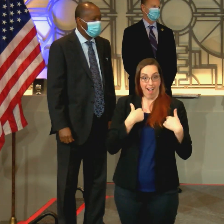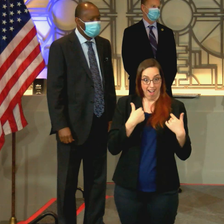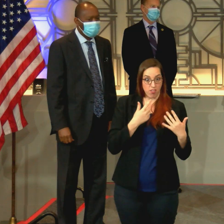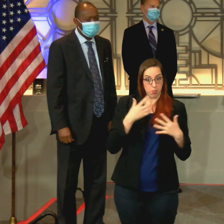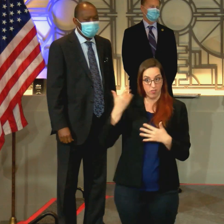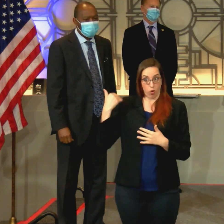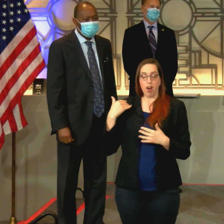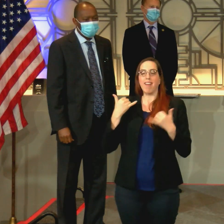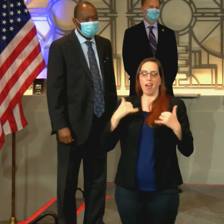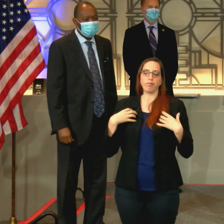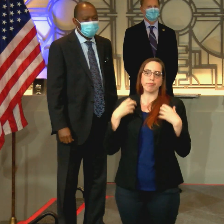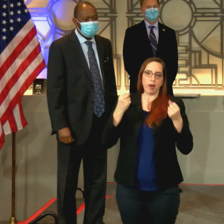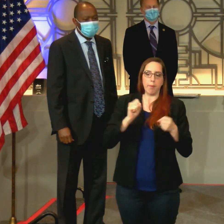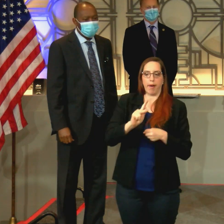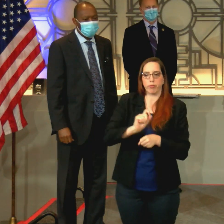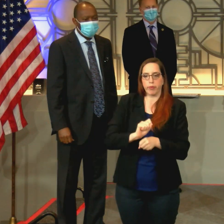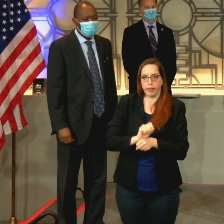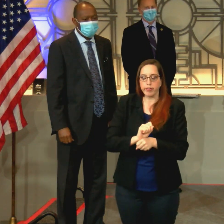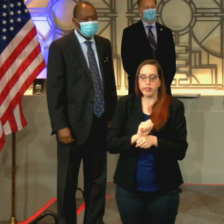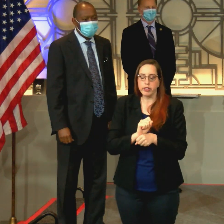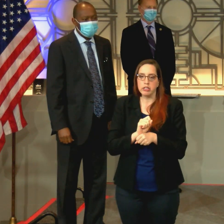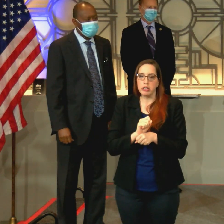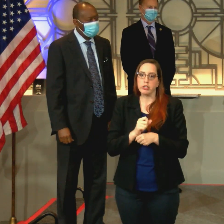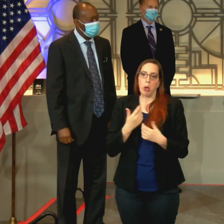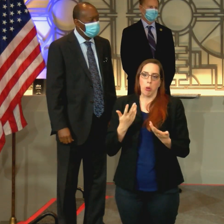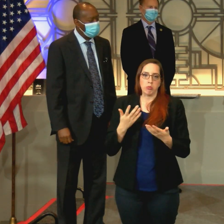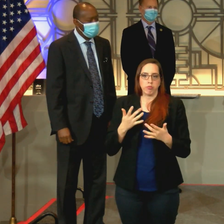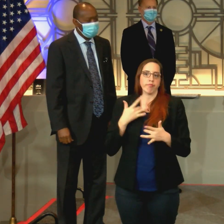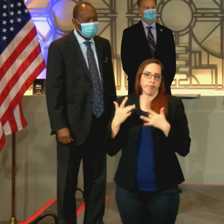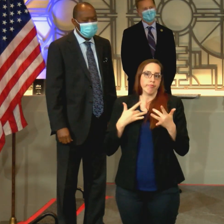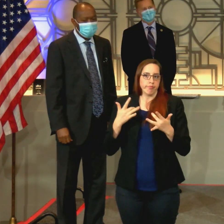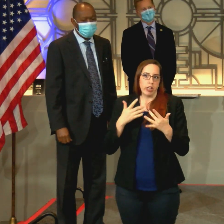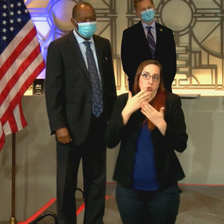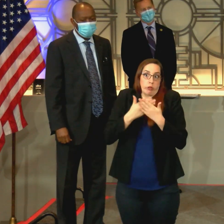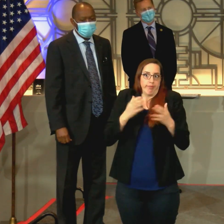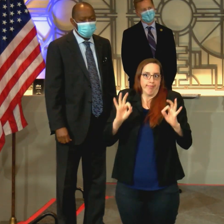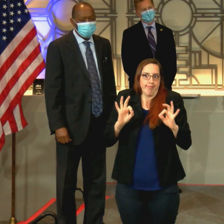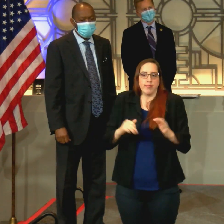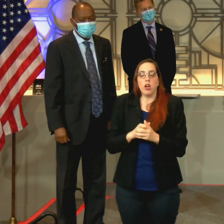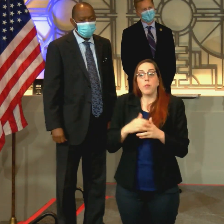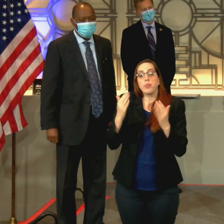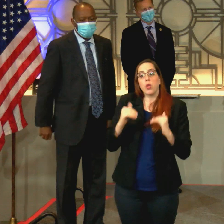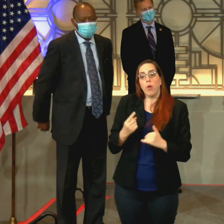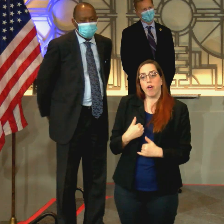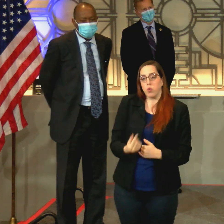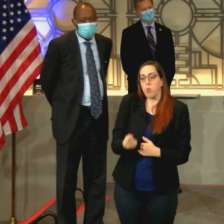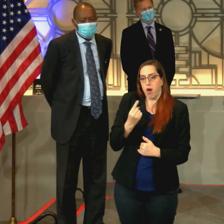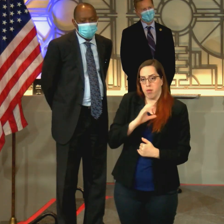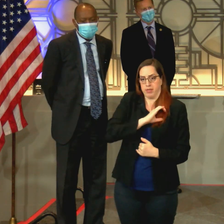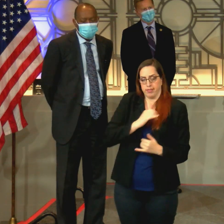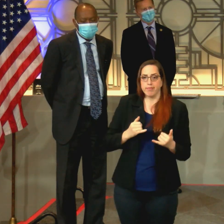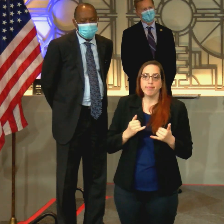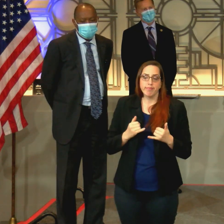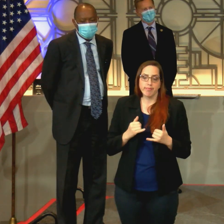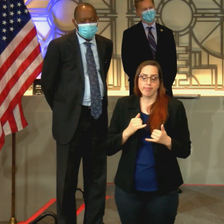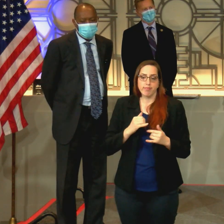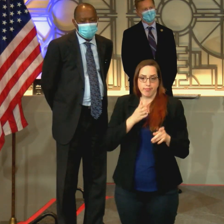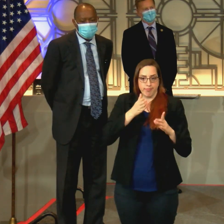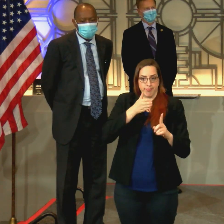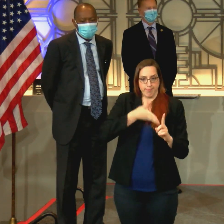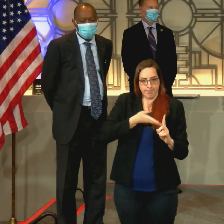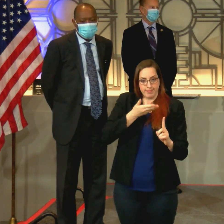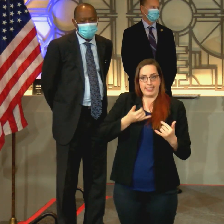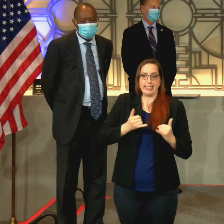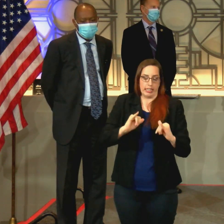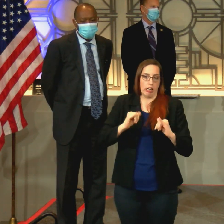for COVID-19, which is a really good thing. We do have 1 officer that still remains